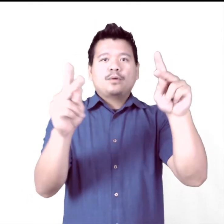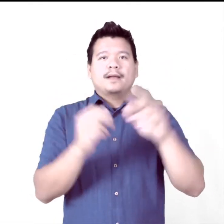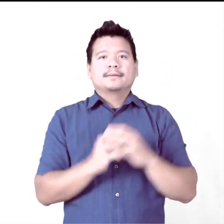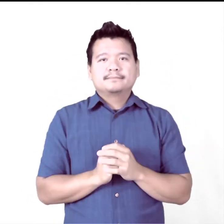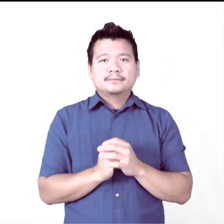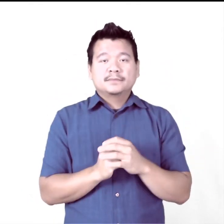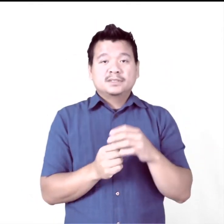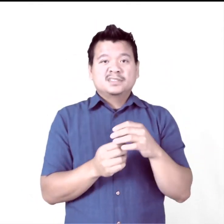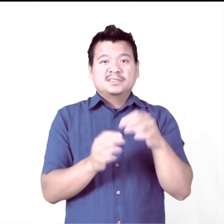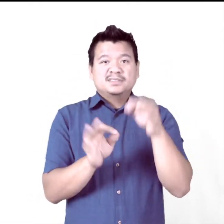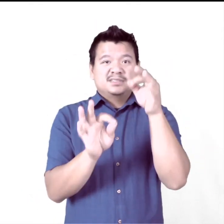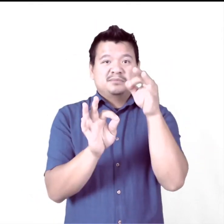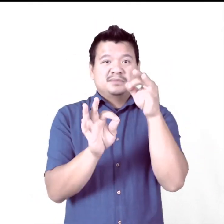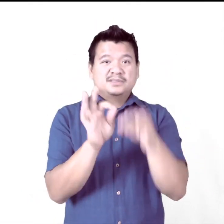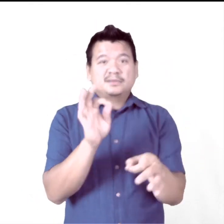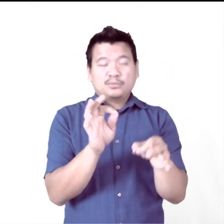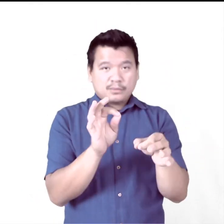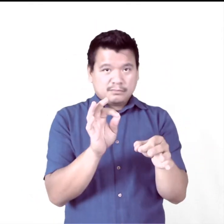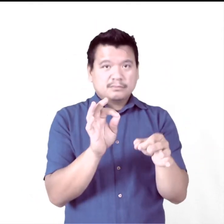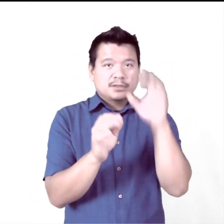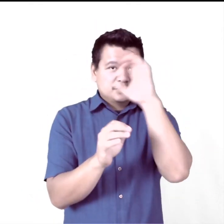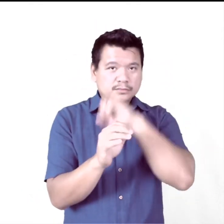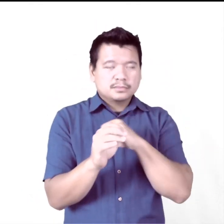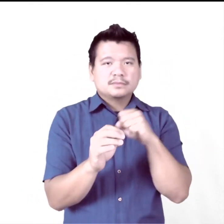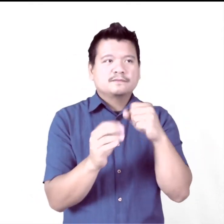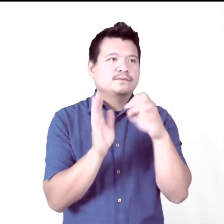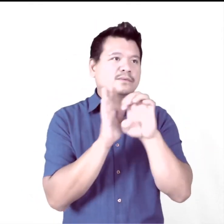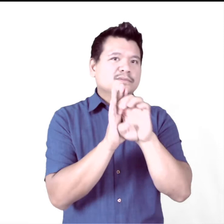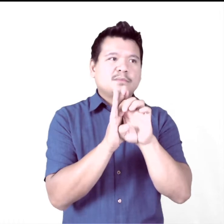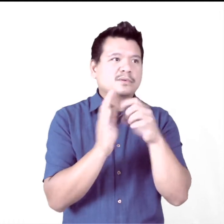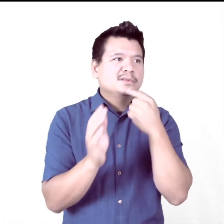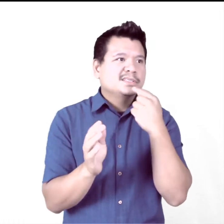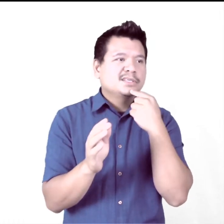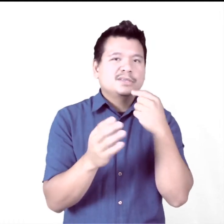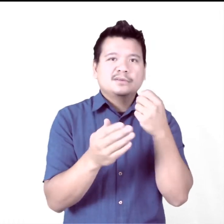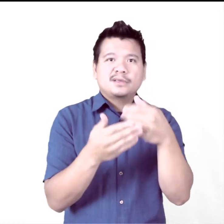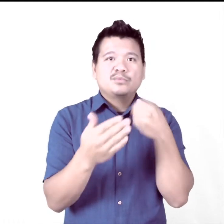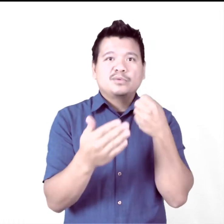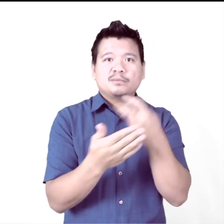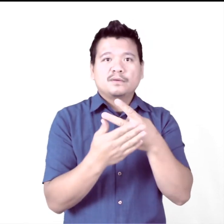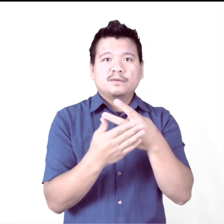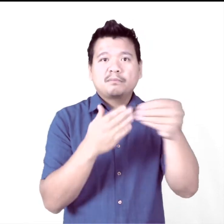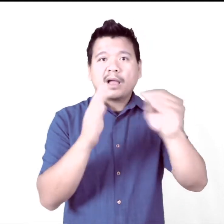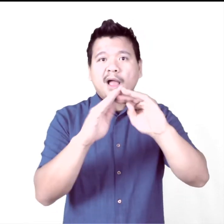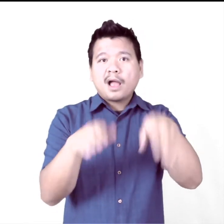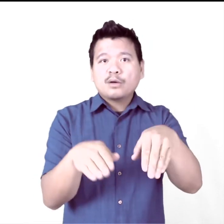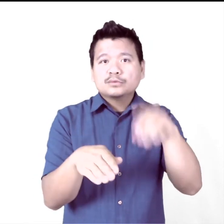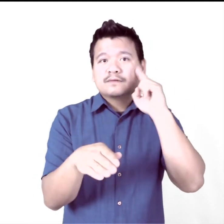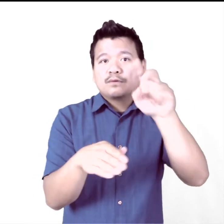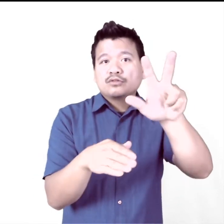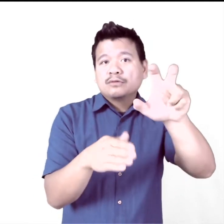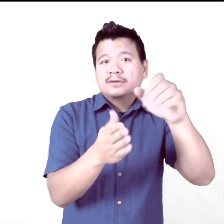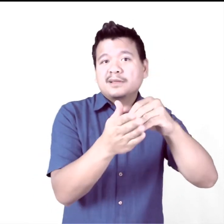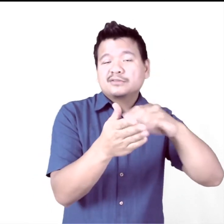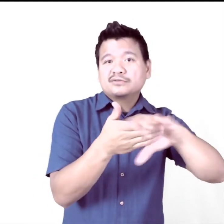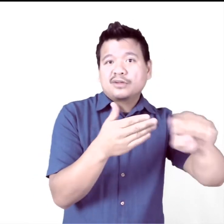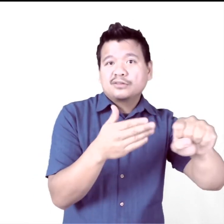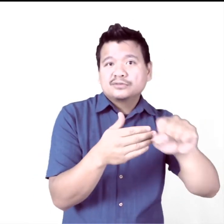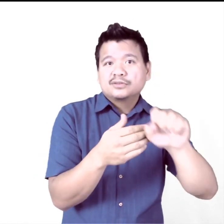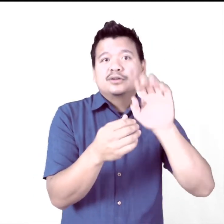Okay, so some simple parameters. Let's say you get pre-approved to buy a house for $300,000 for a